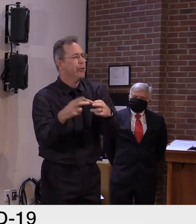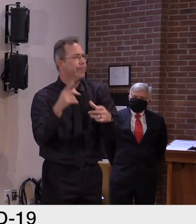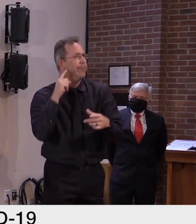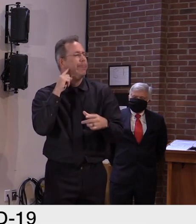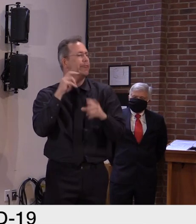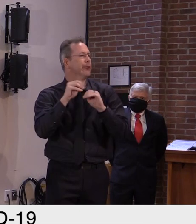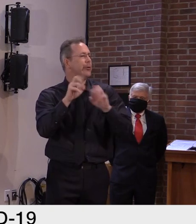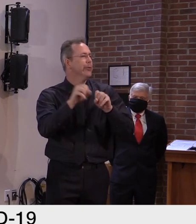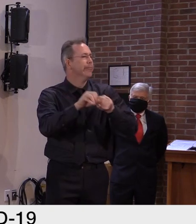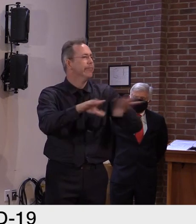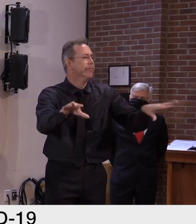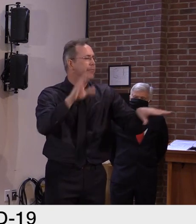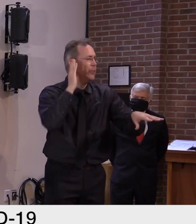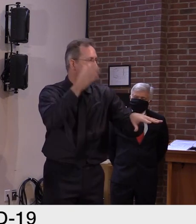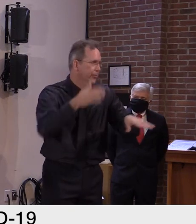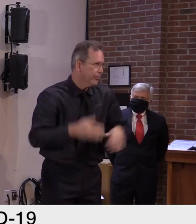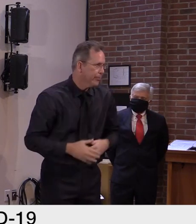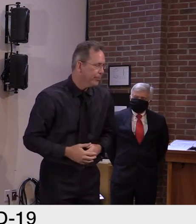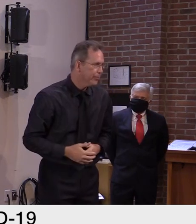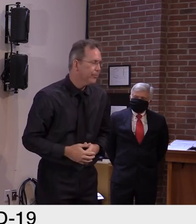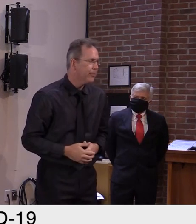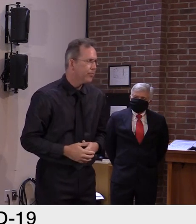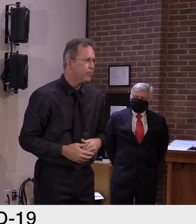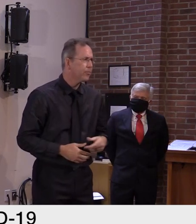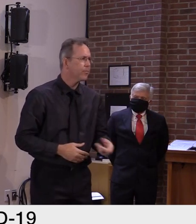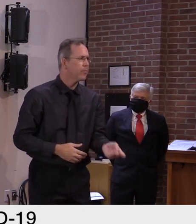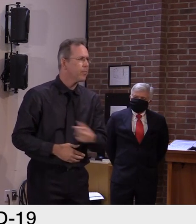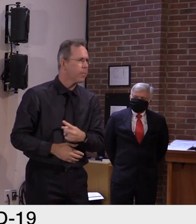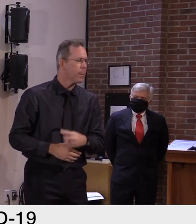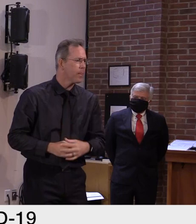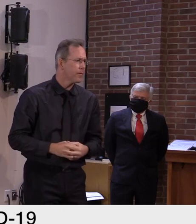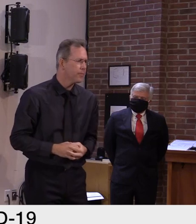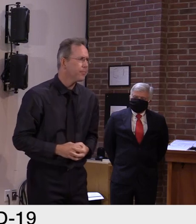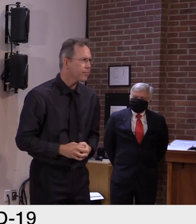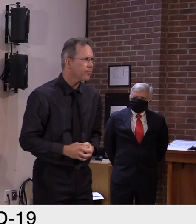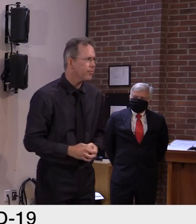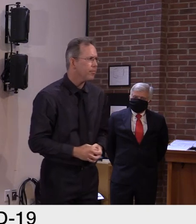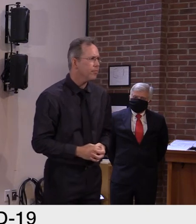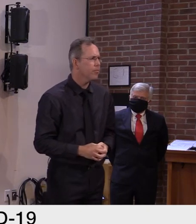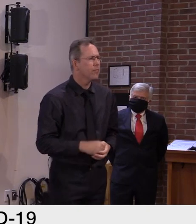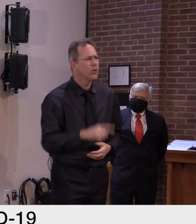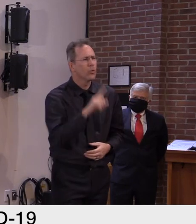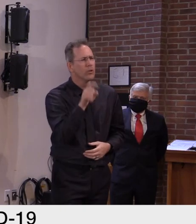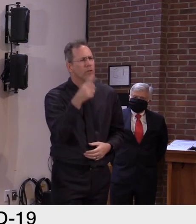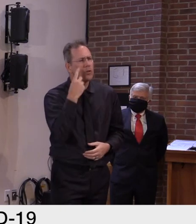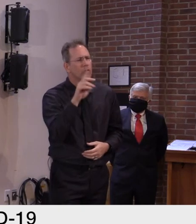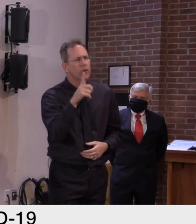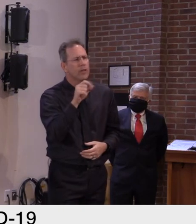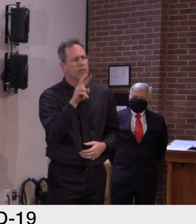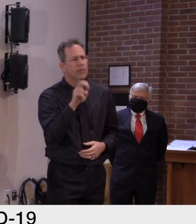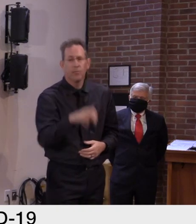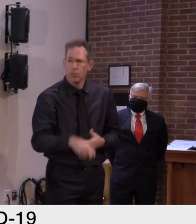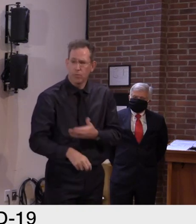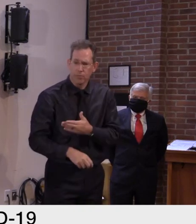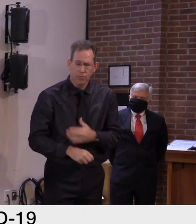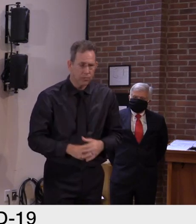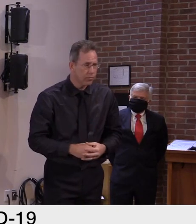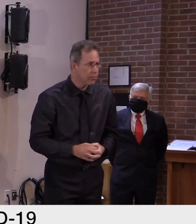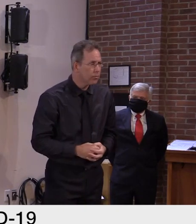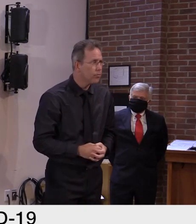And Commissioner Levine, the modeling that was issued as recently as